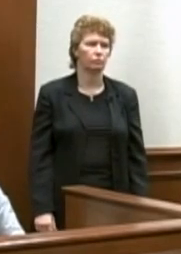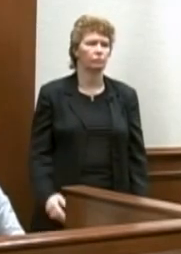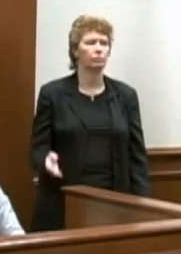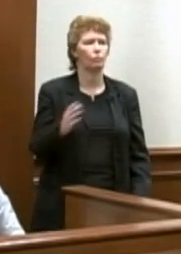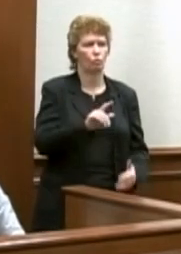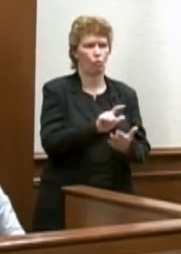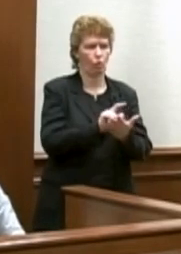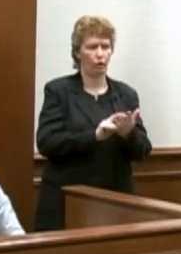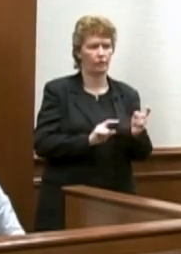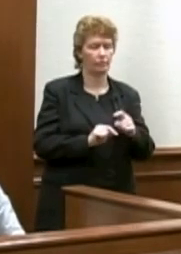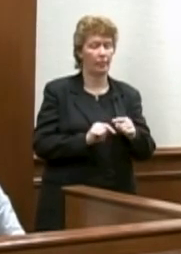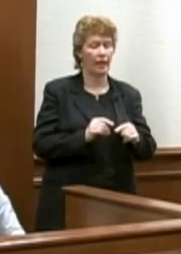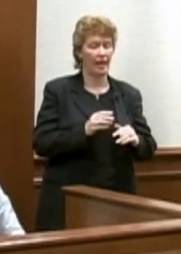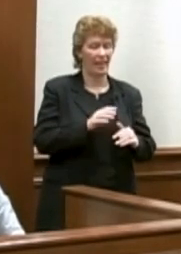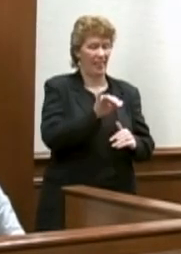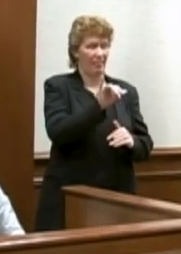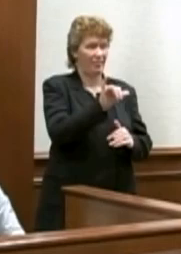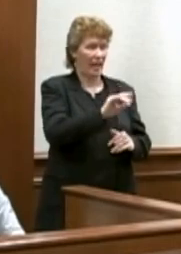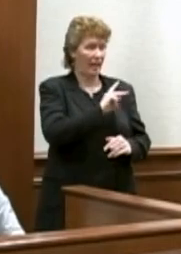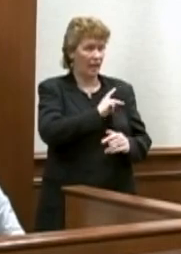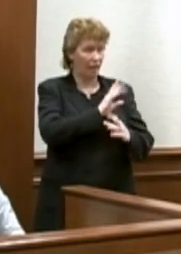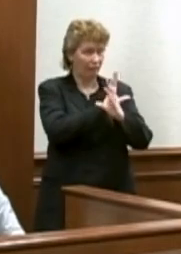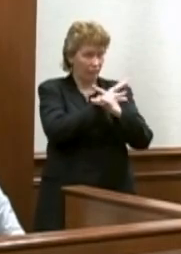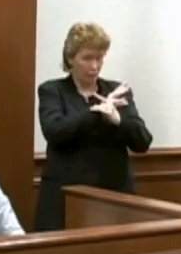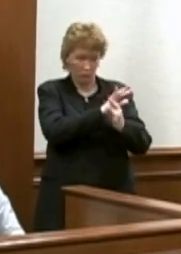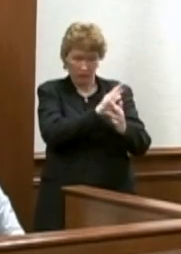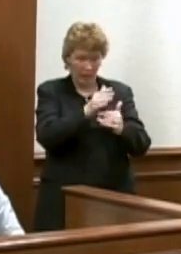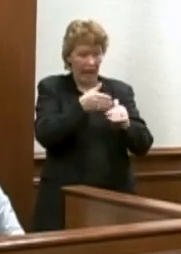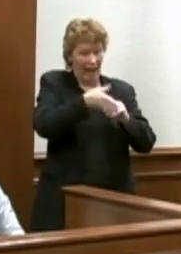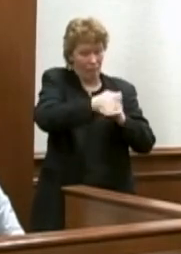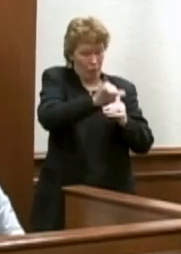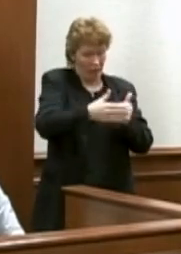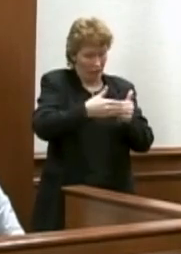Did you continue to work there after that?